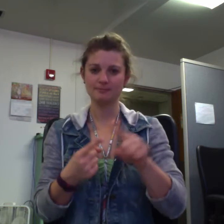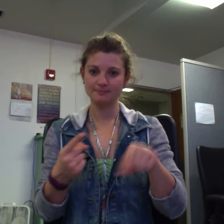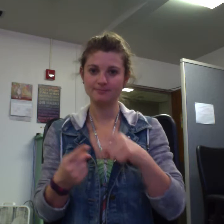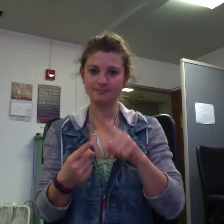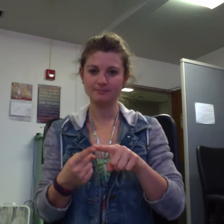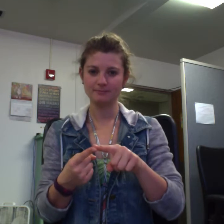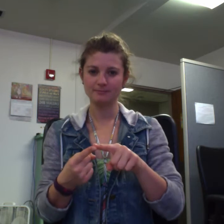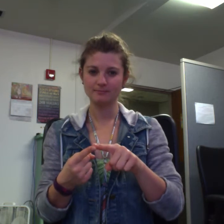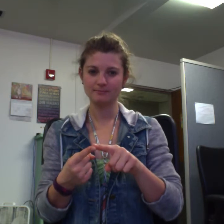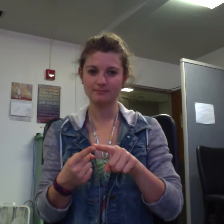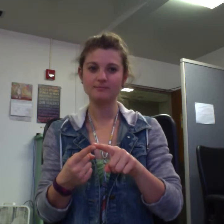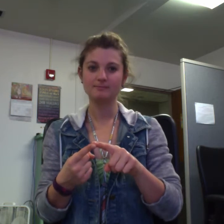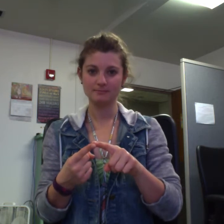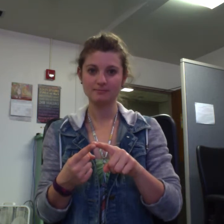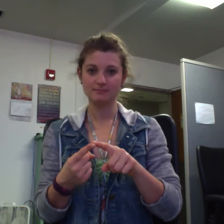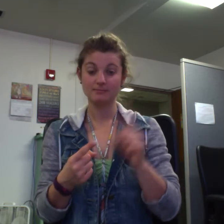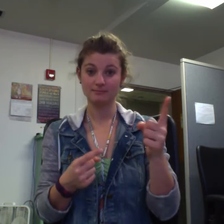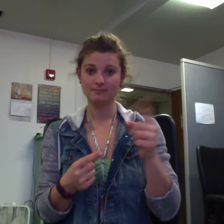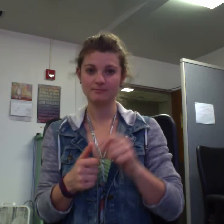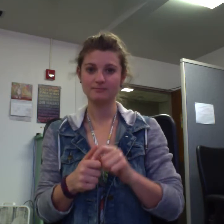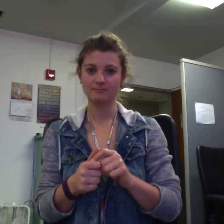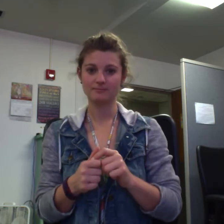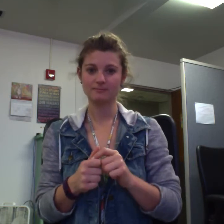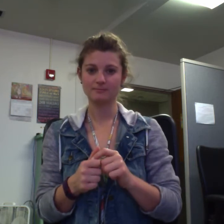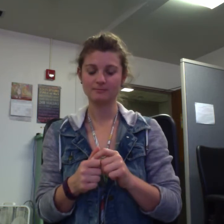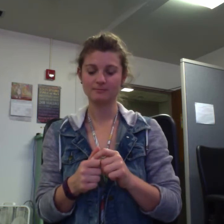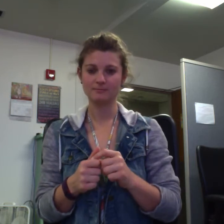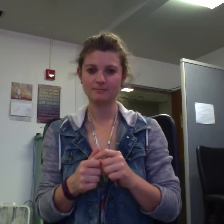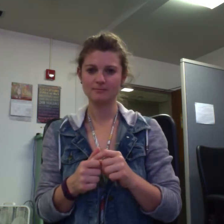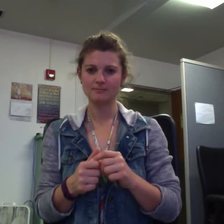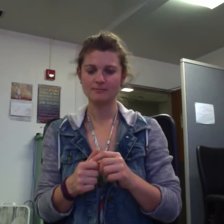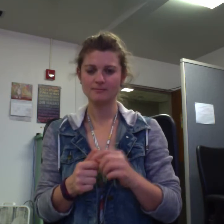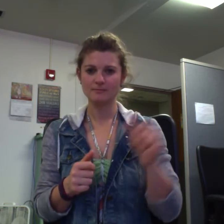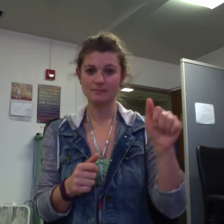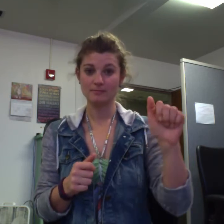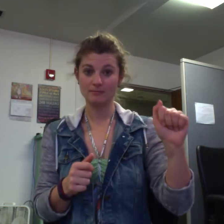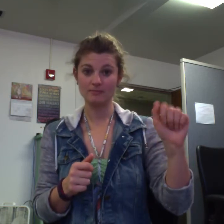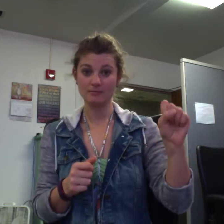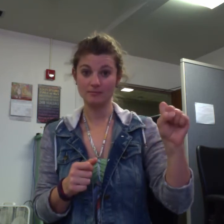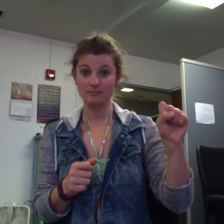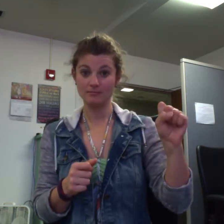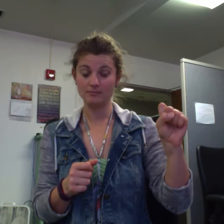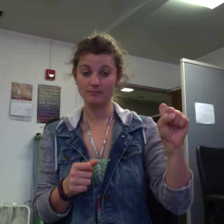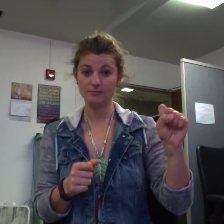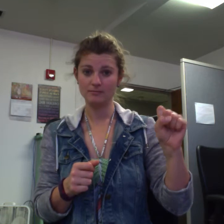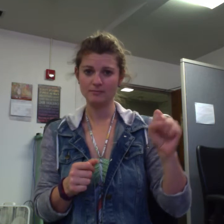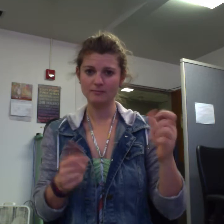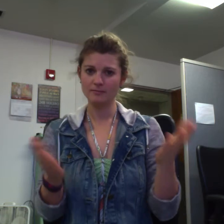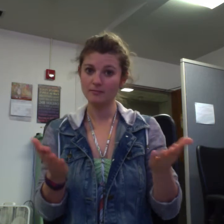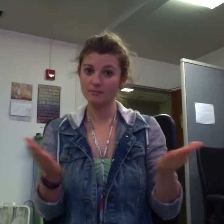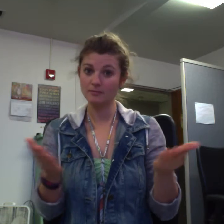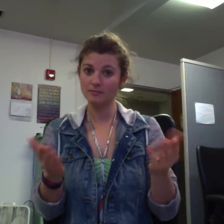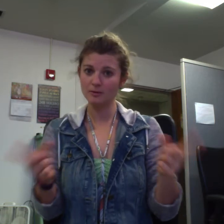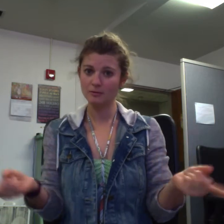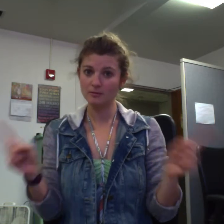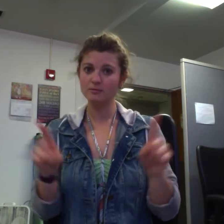tells when something is happening. And if I look at B, as will tell me what's happening as the tiger is doing